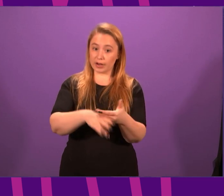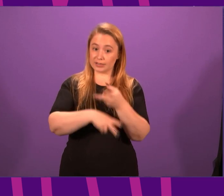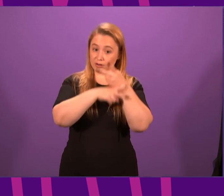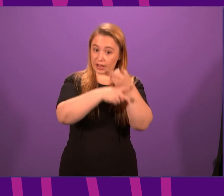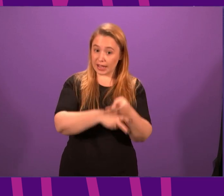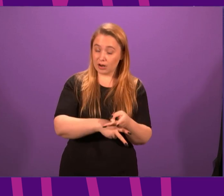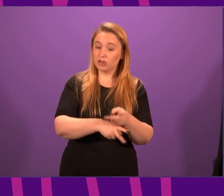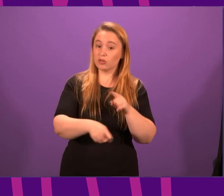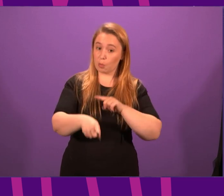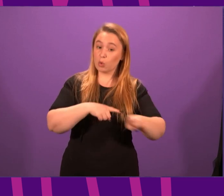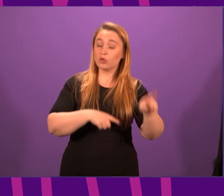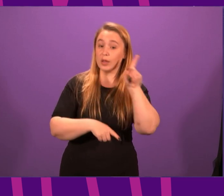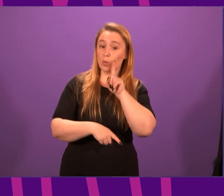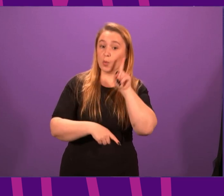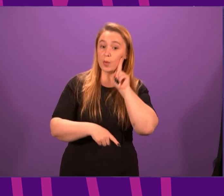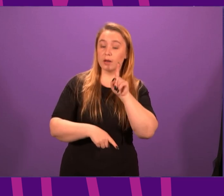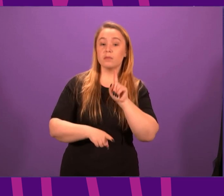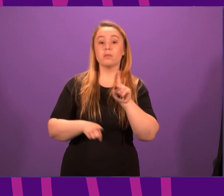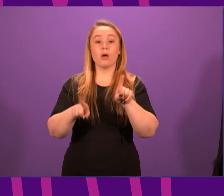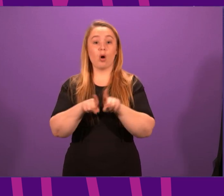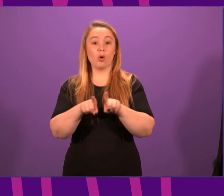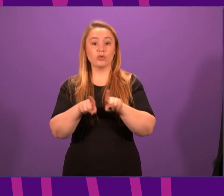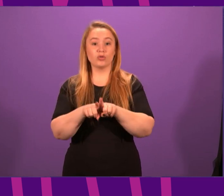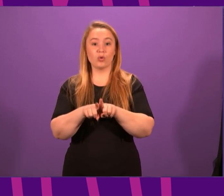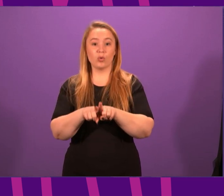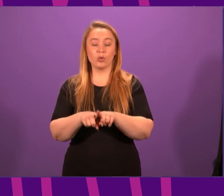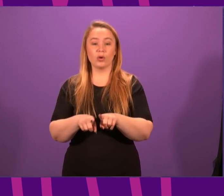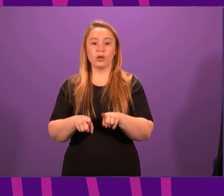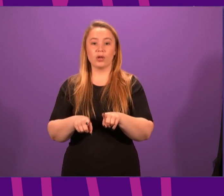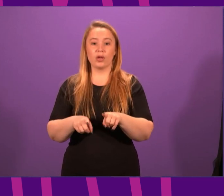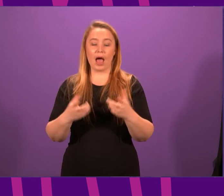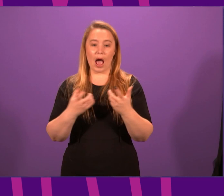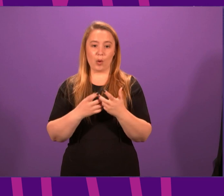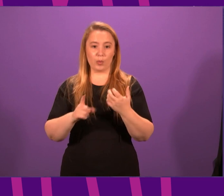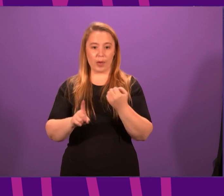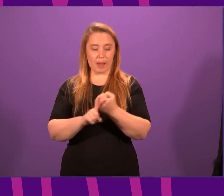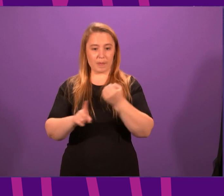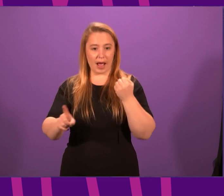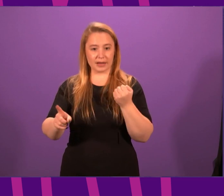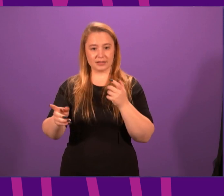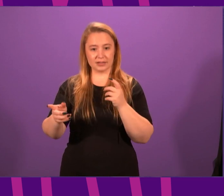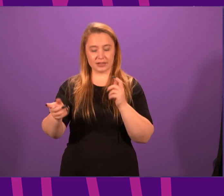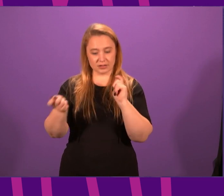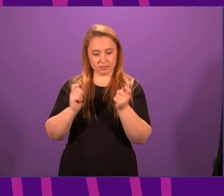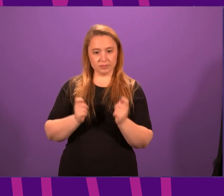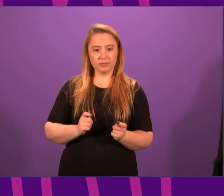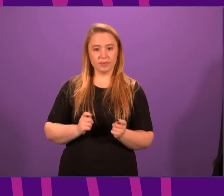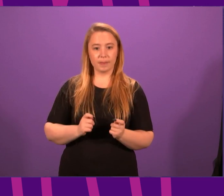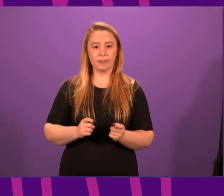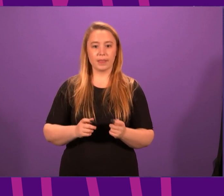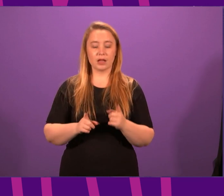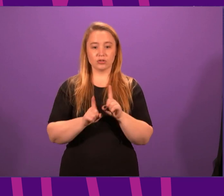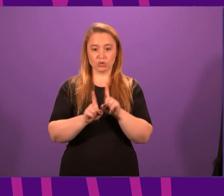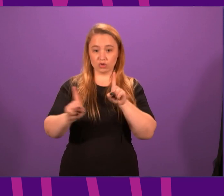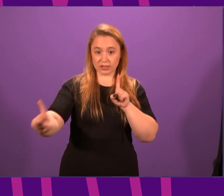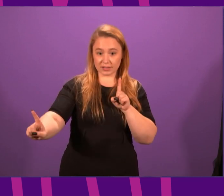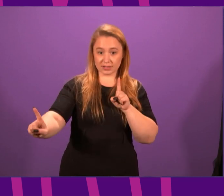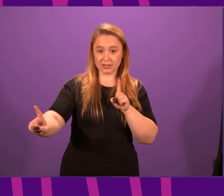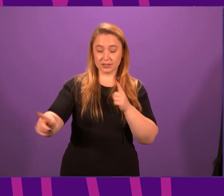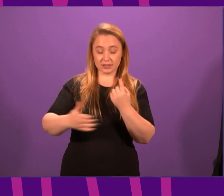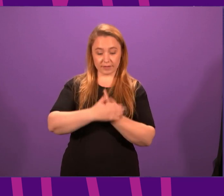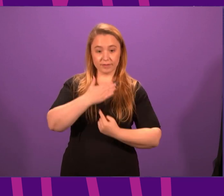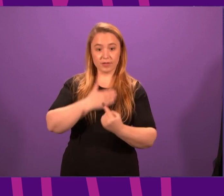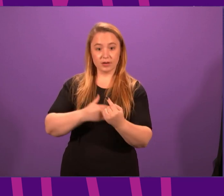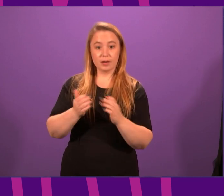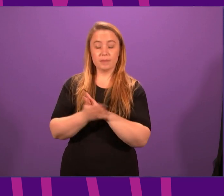also because of the policies that have been introduced to manage the impact of the virus. Periods of isolation and social distancing can